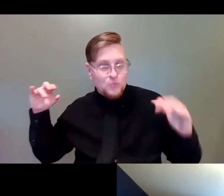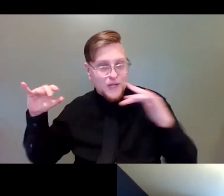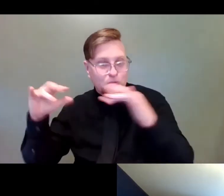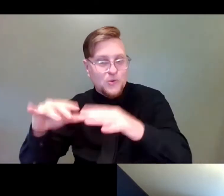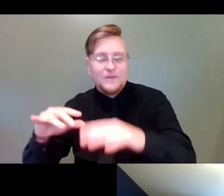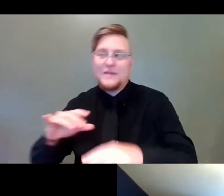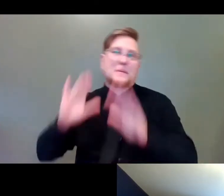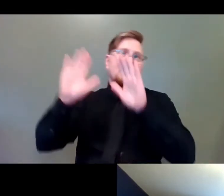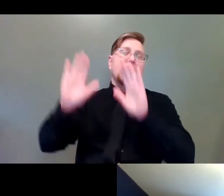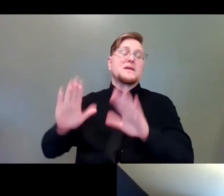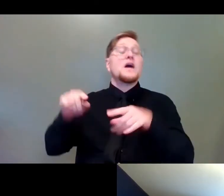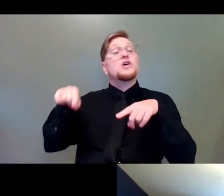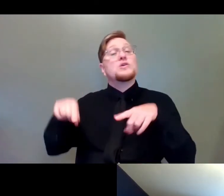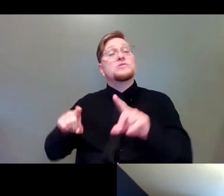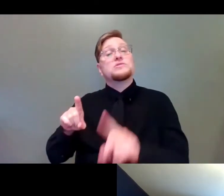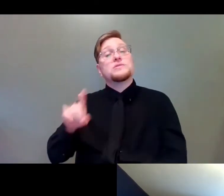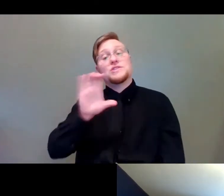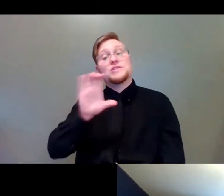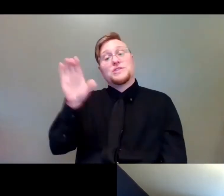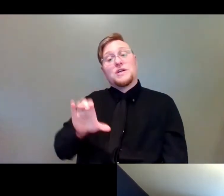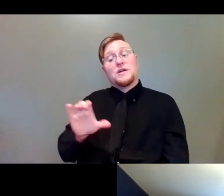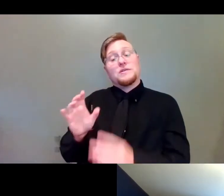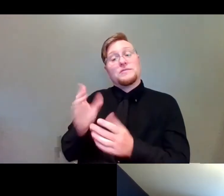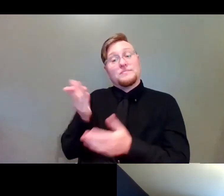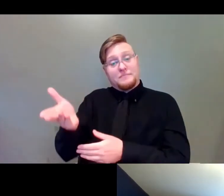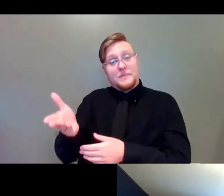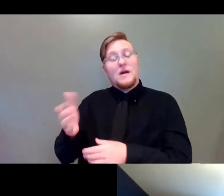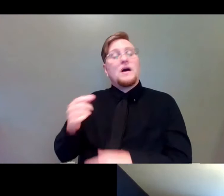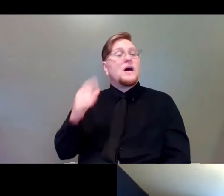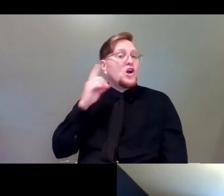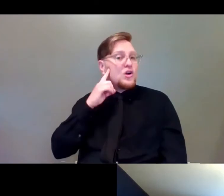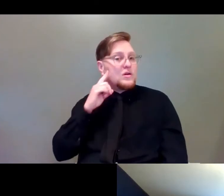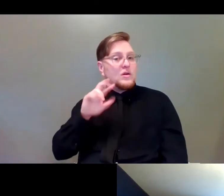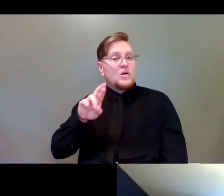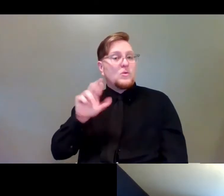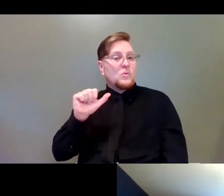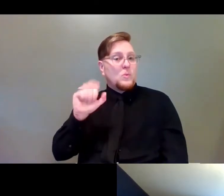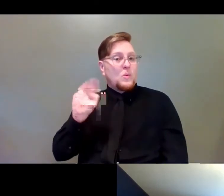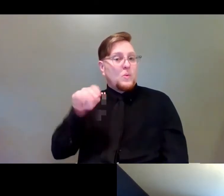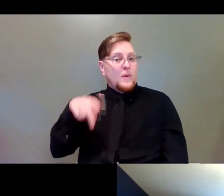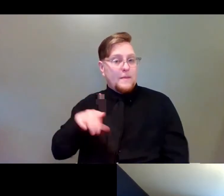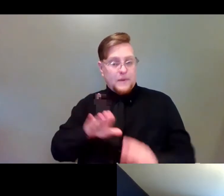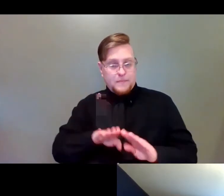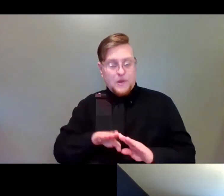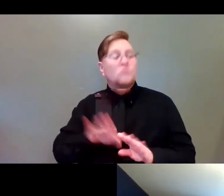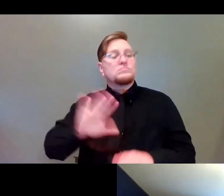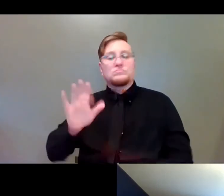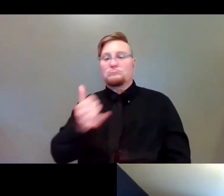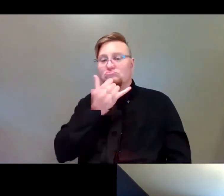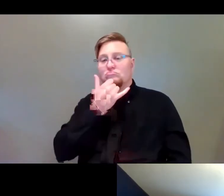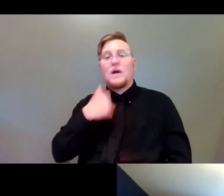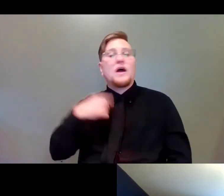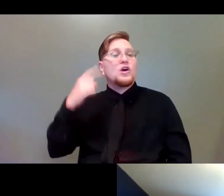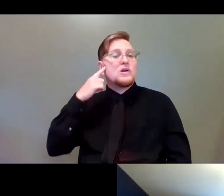And during that time, I heard about a small grant that you could get. And the idea of the grant was